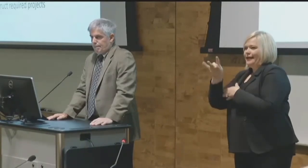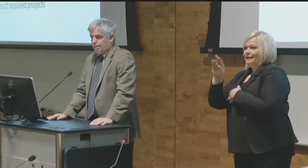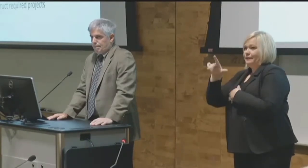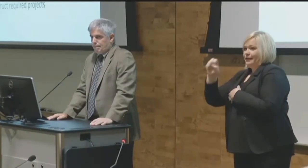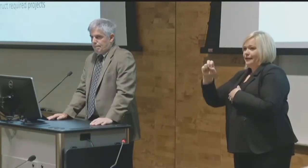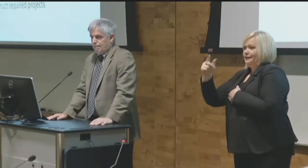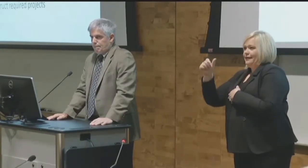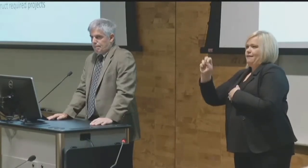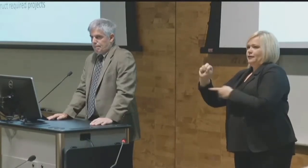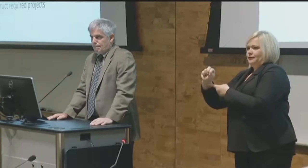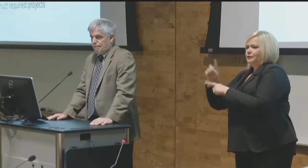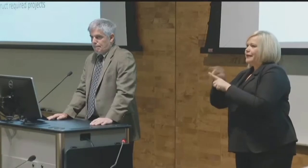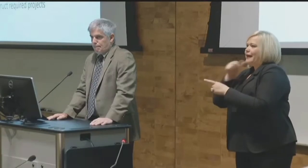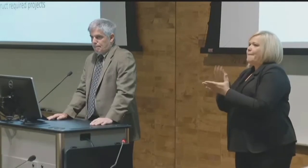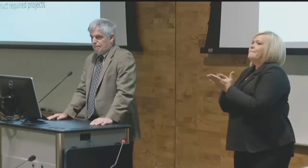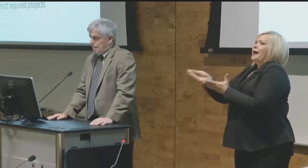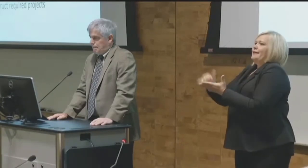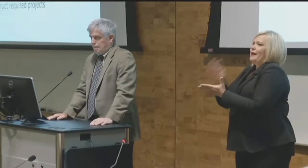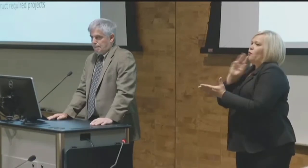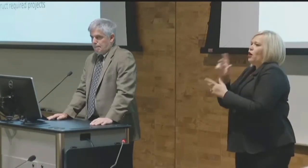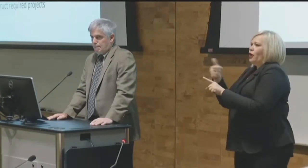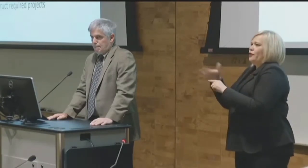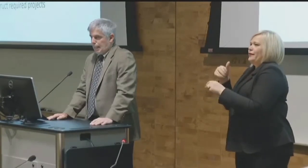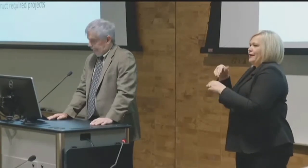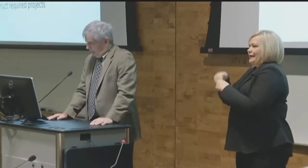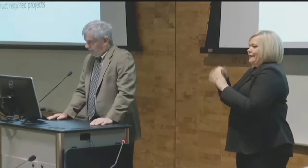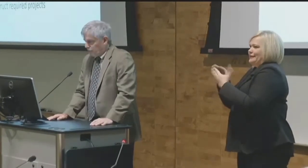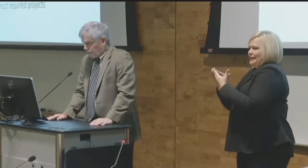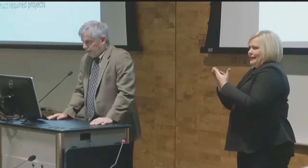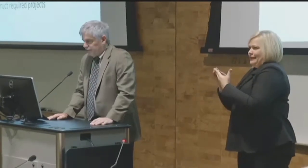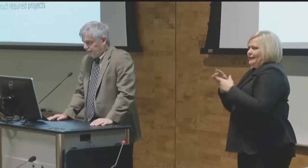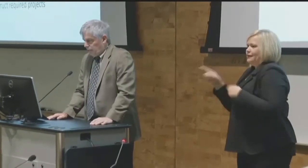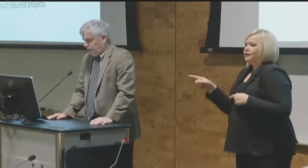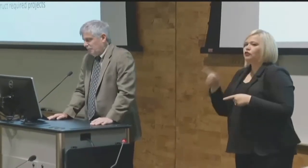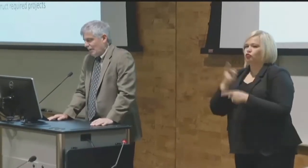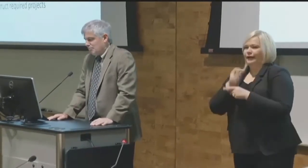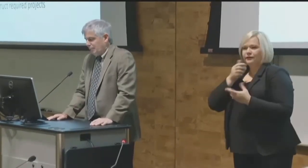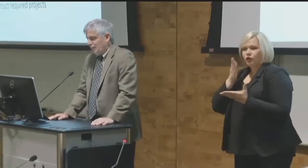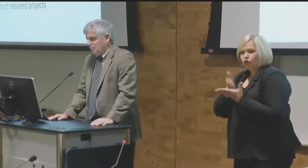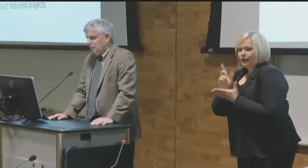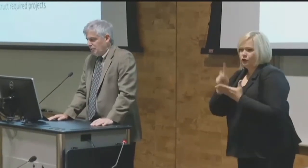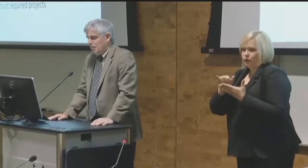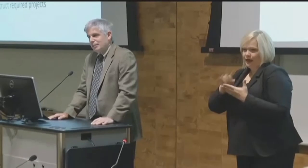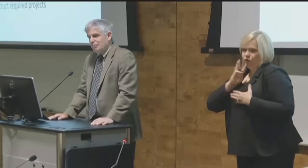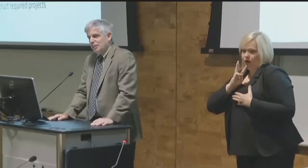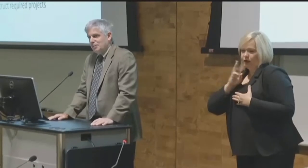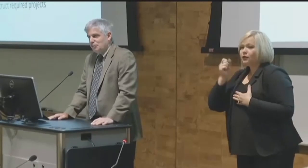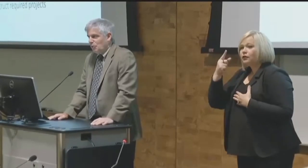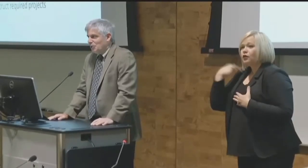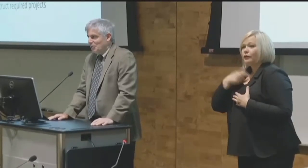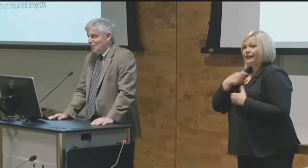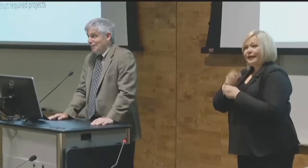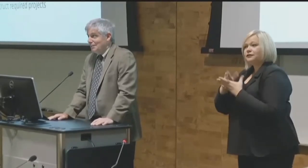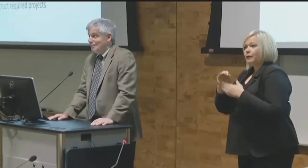not purchasing that water someplace other than the city. It is for the rights to that water. In fact, Flint has made some bond